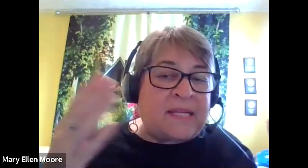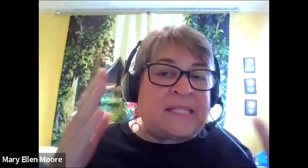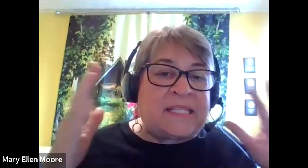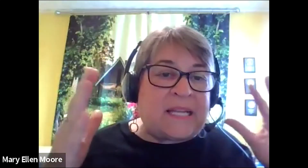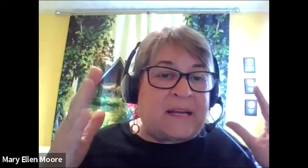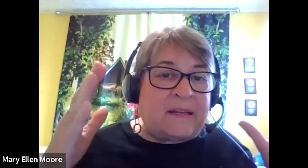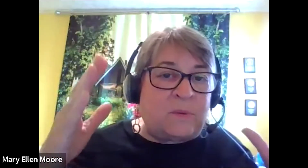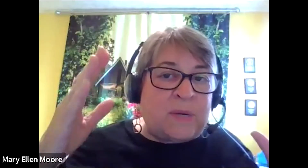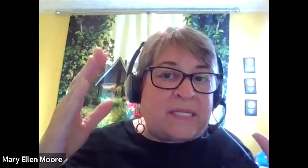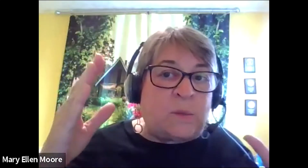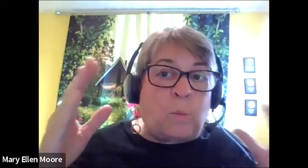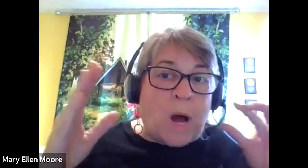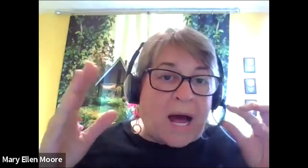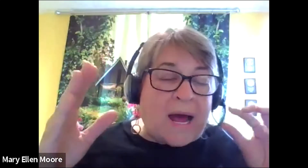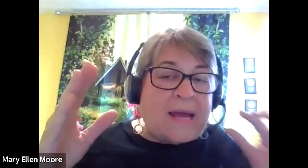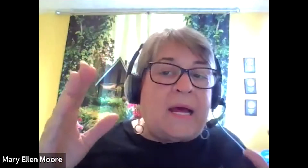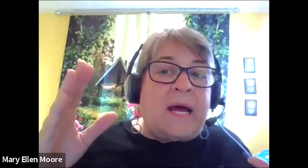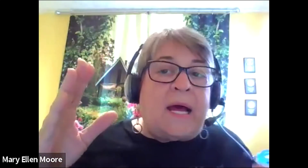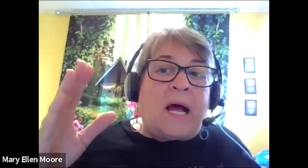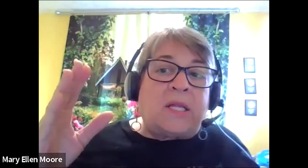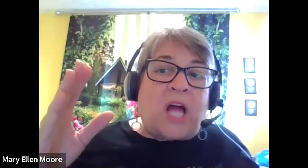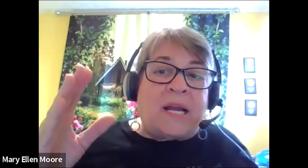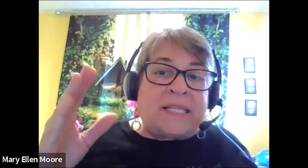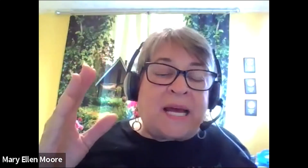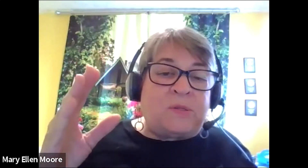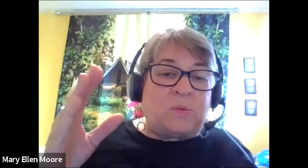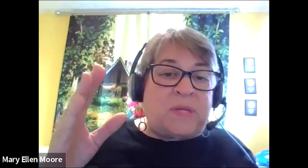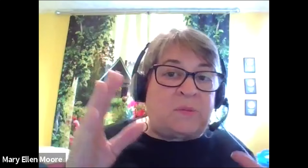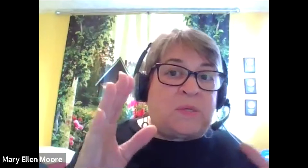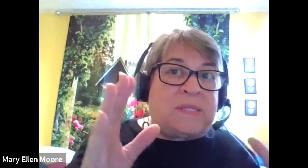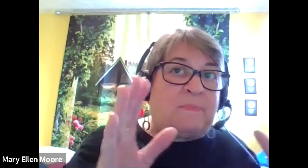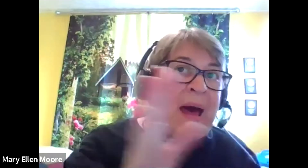is the reason why. A lot of times this was back